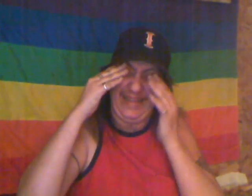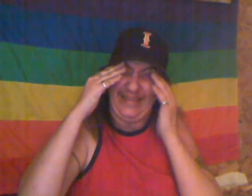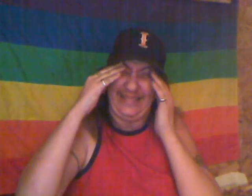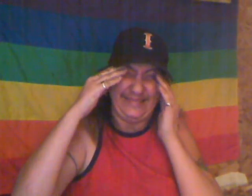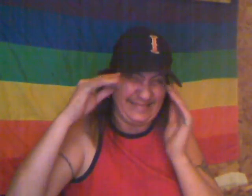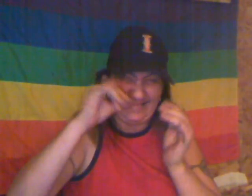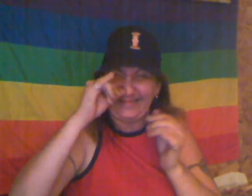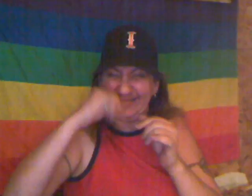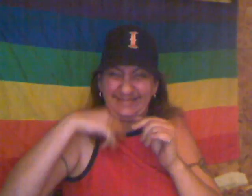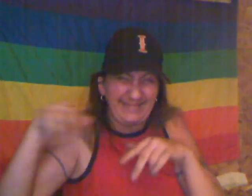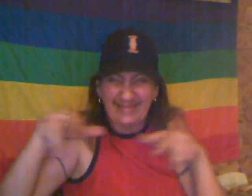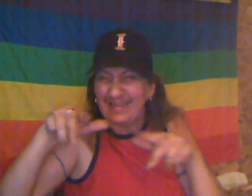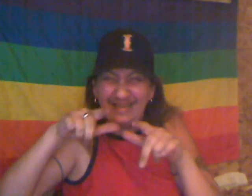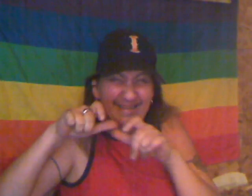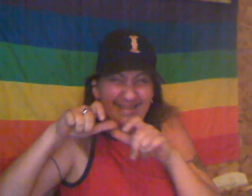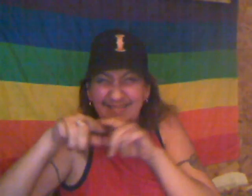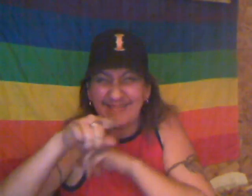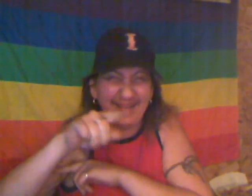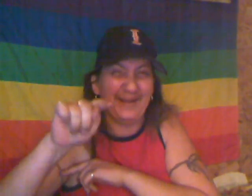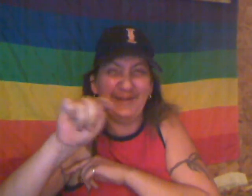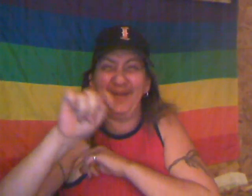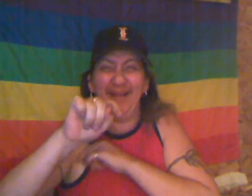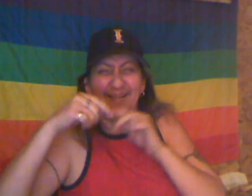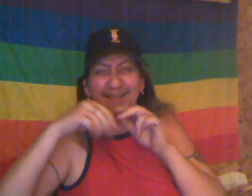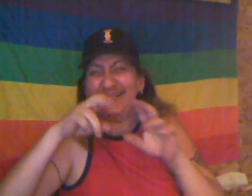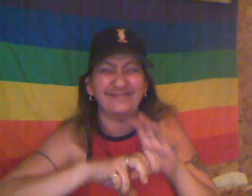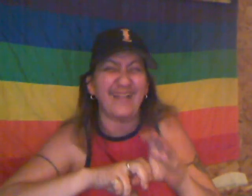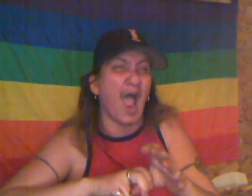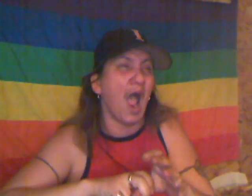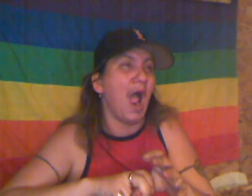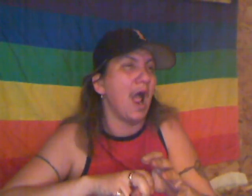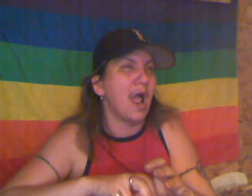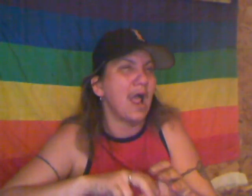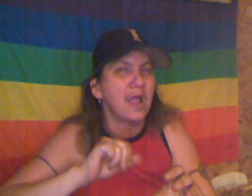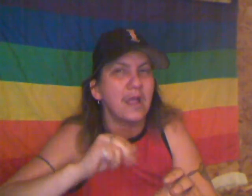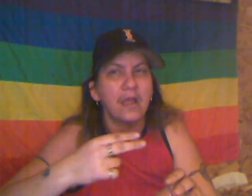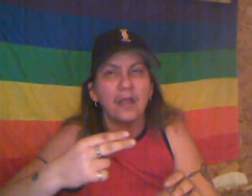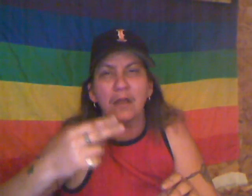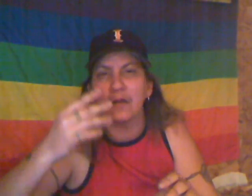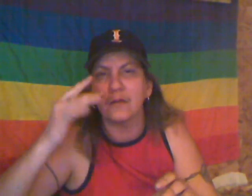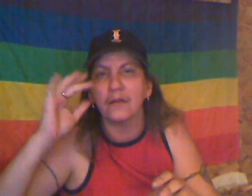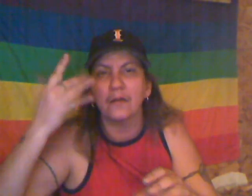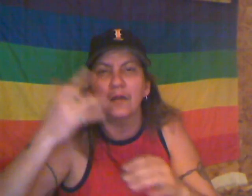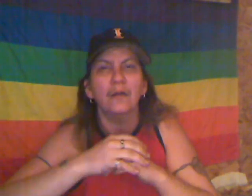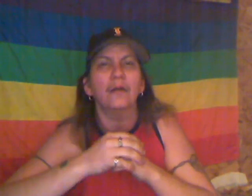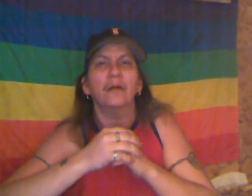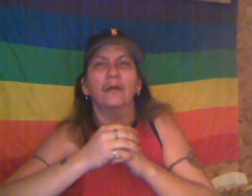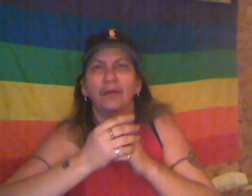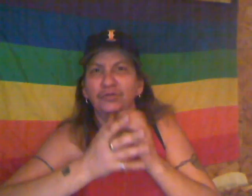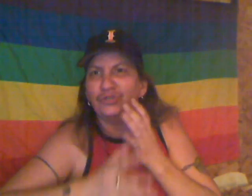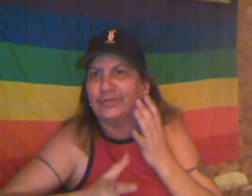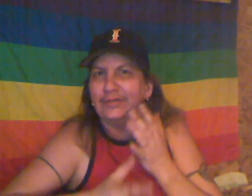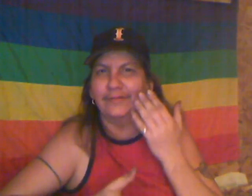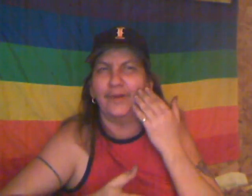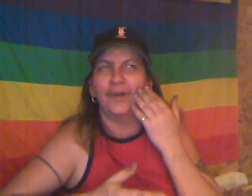So, adding heat to the ocean makes the sea level rise because the ocean just takes up more room. So, for instance, coral